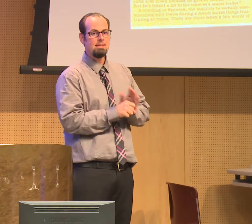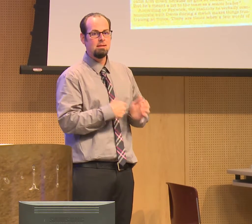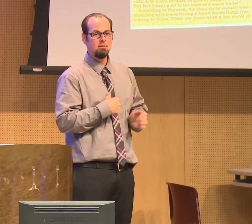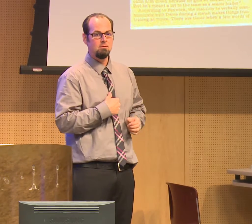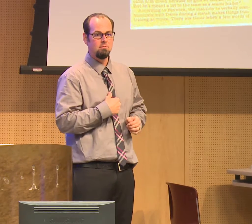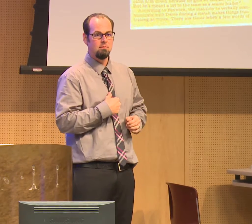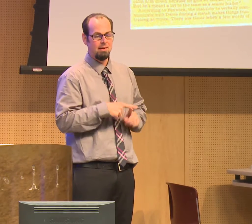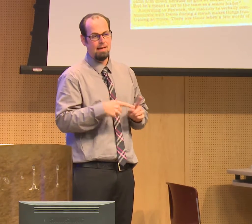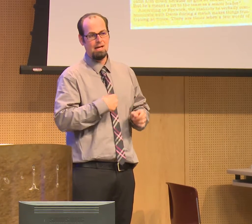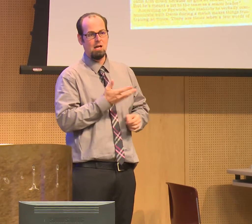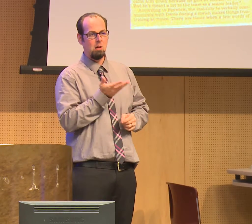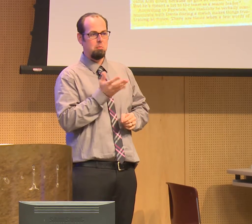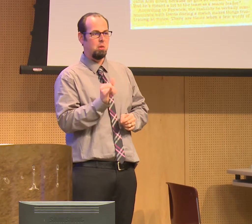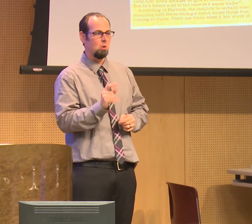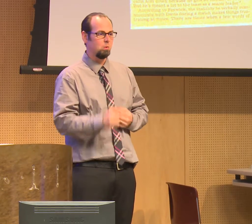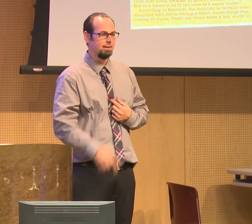it all state.